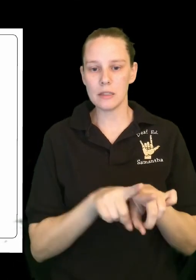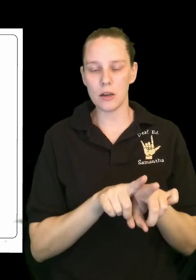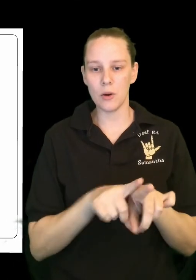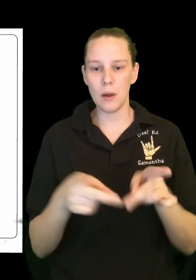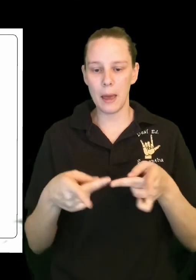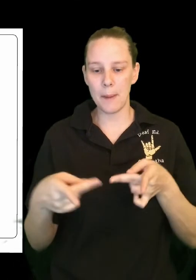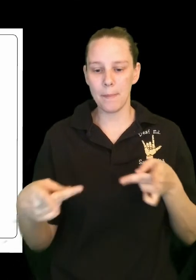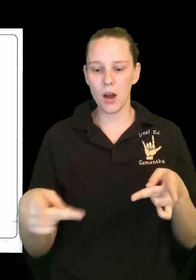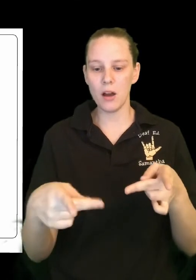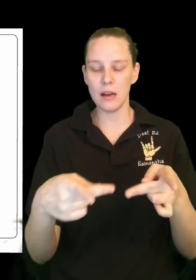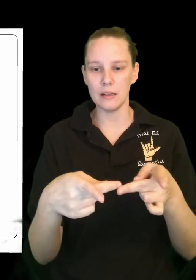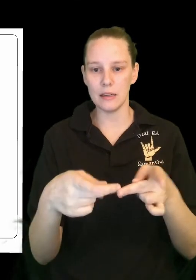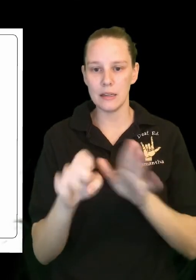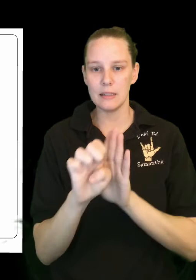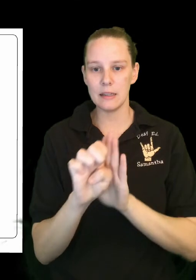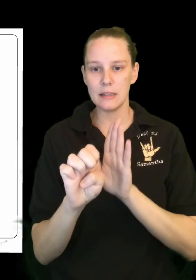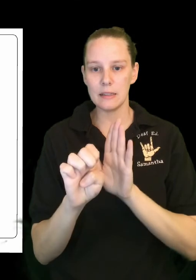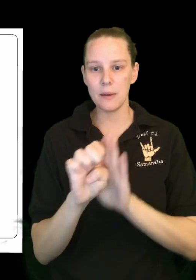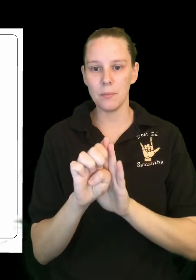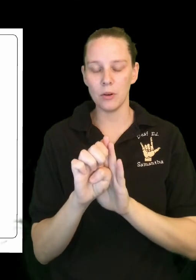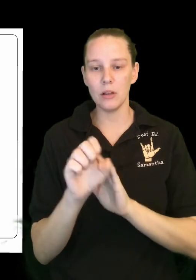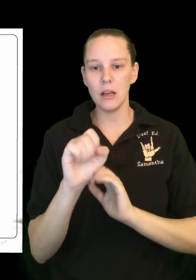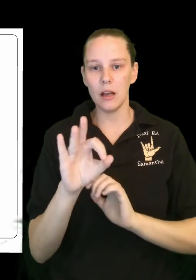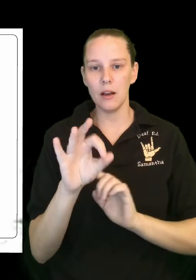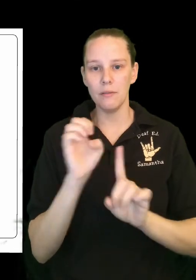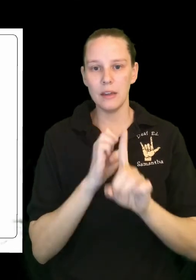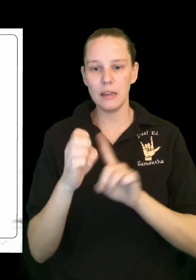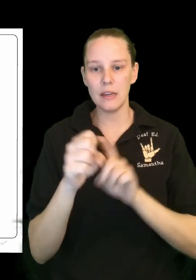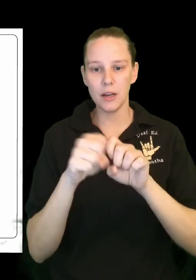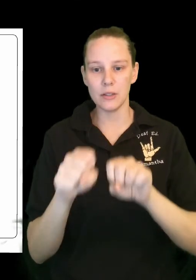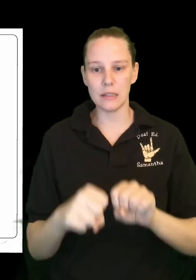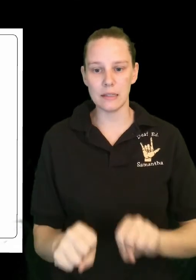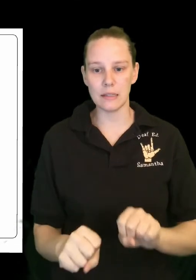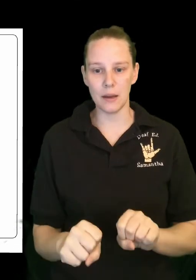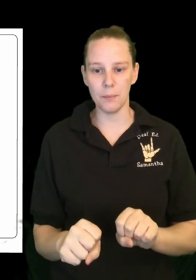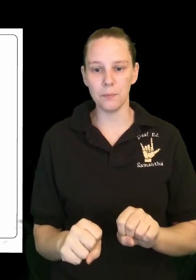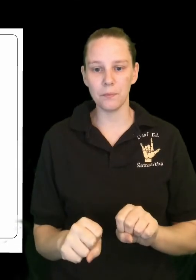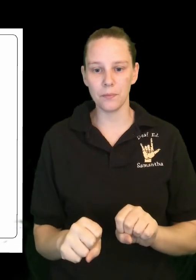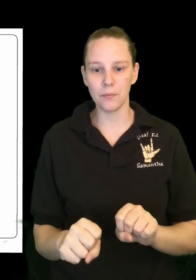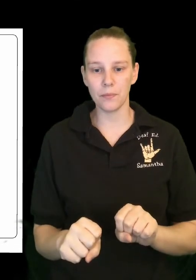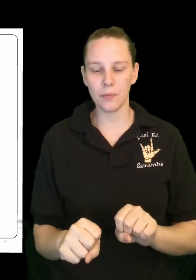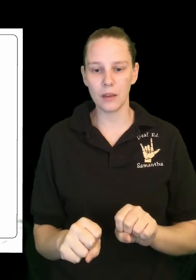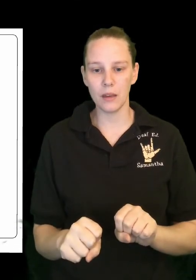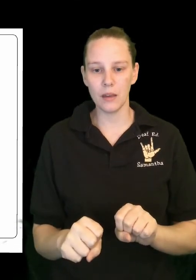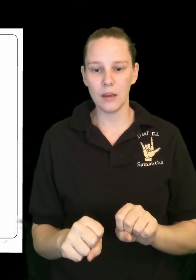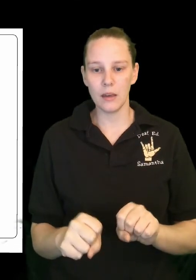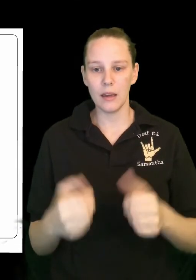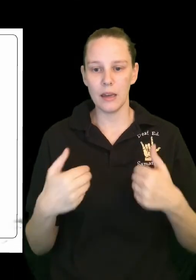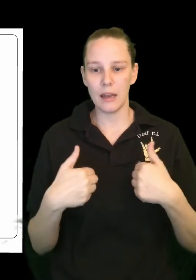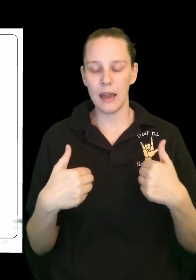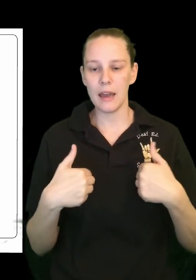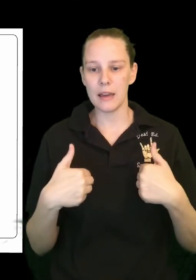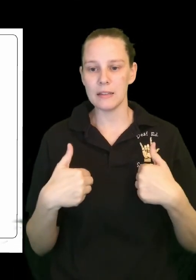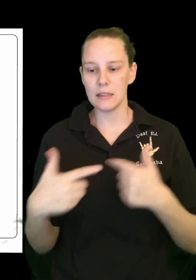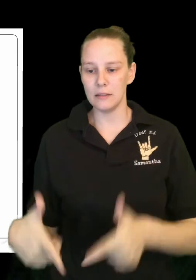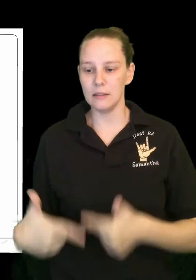Also, a pond is an example of an ecosystem. It has